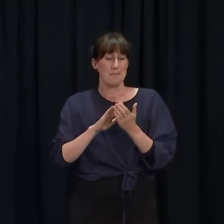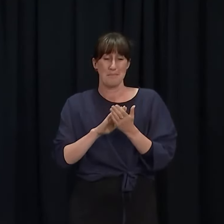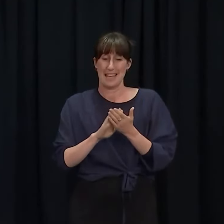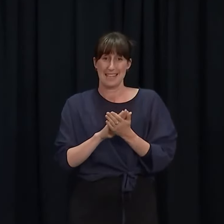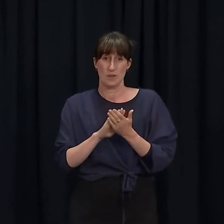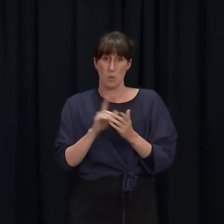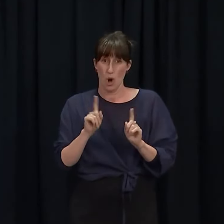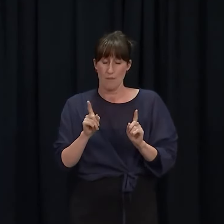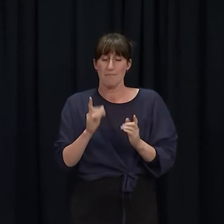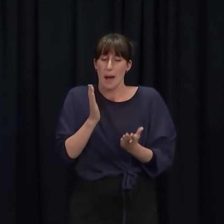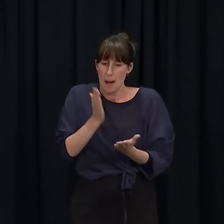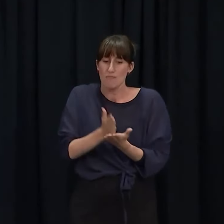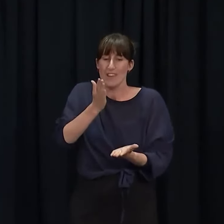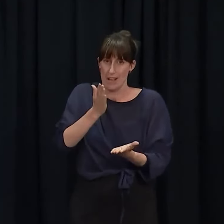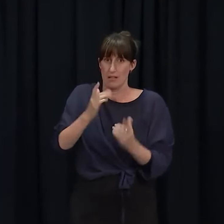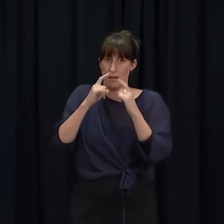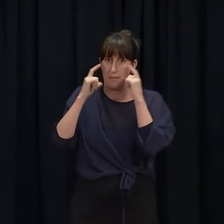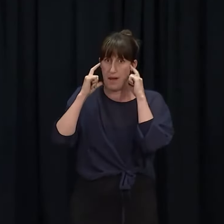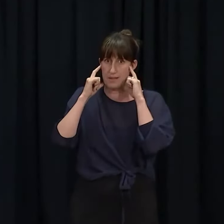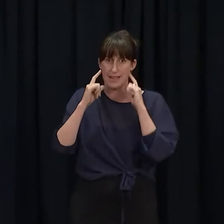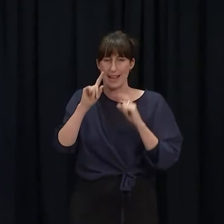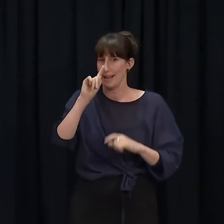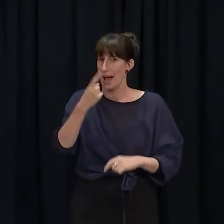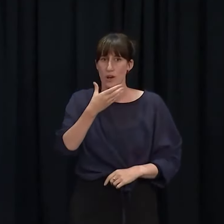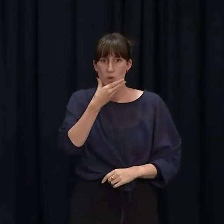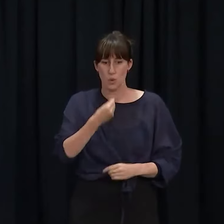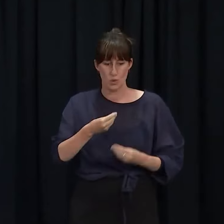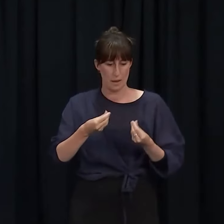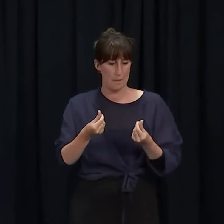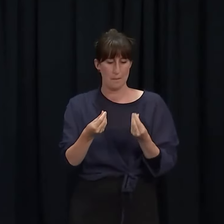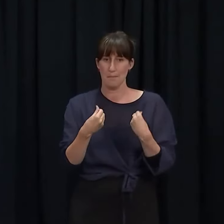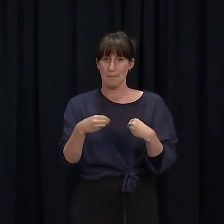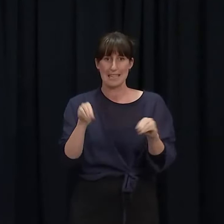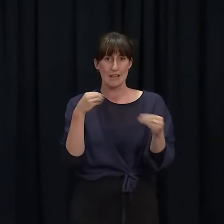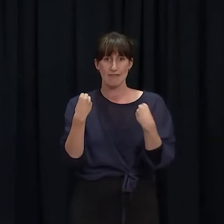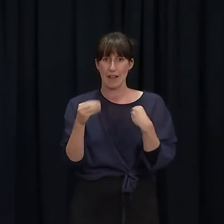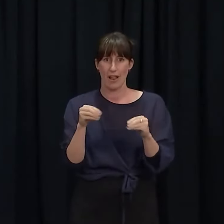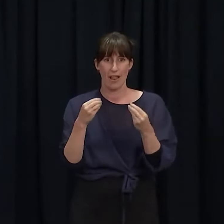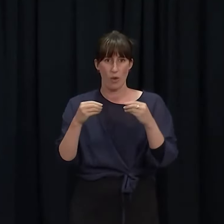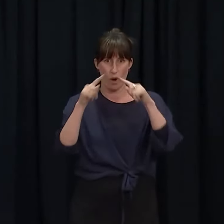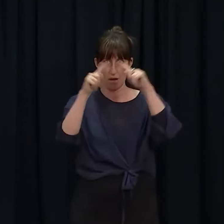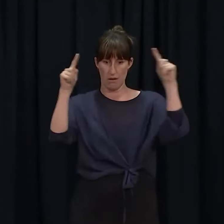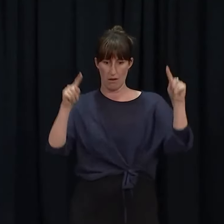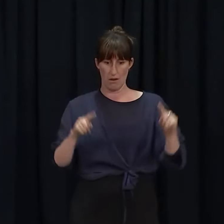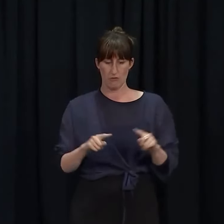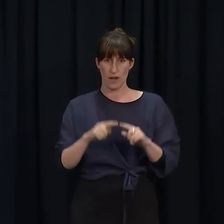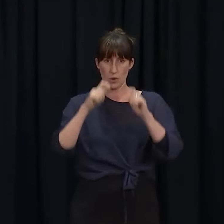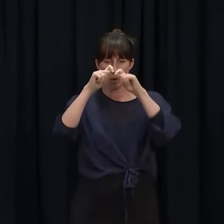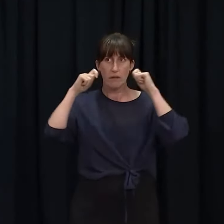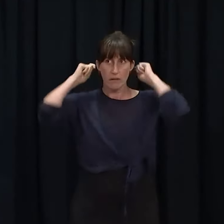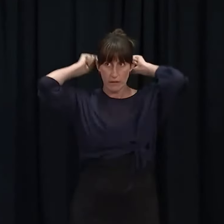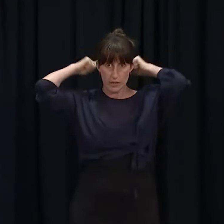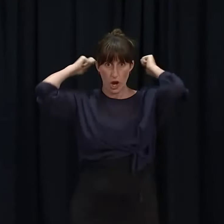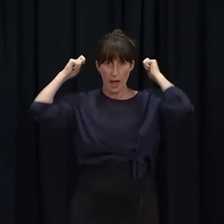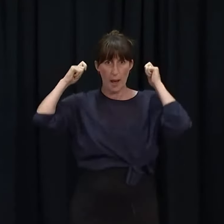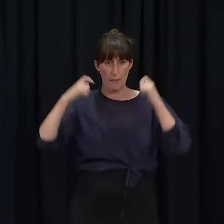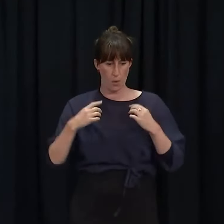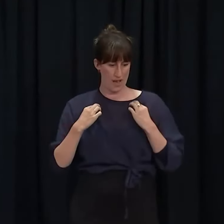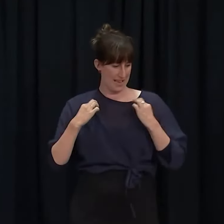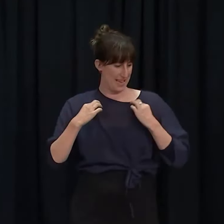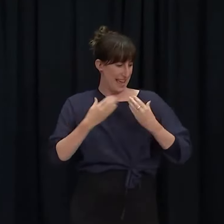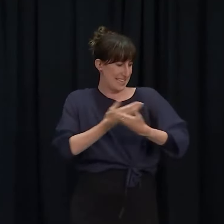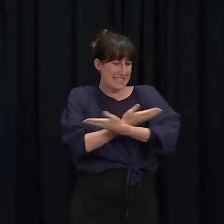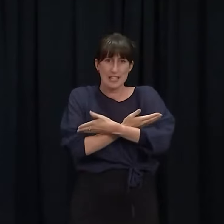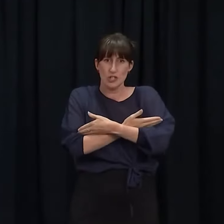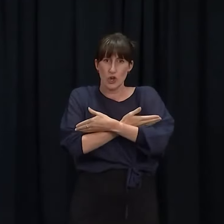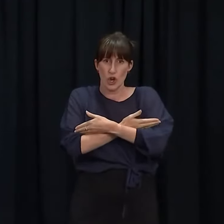more scarves, bandannas, or as some of us may have seen from time to time, t-shirts pulled up over